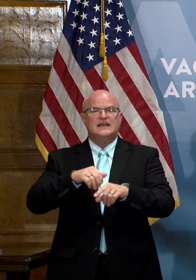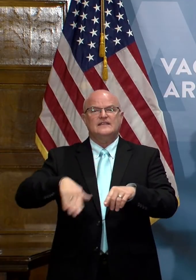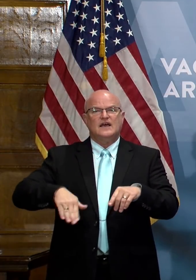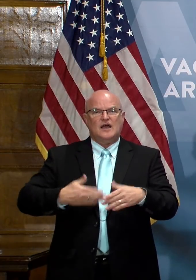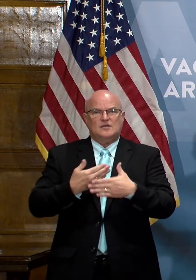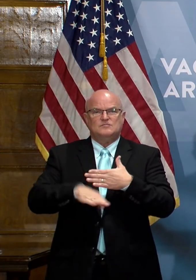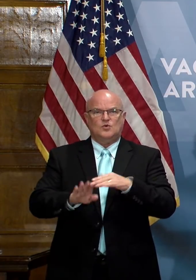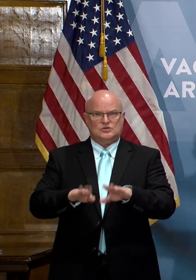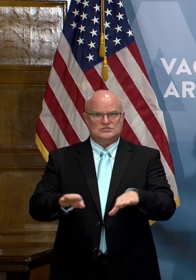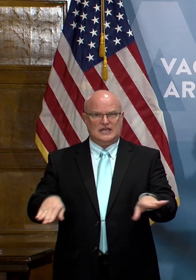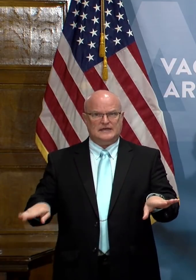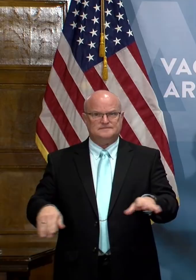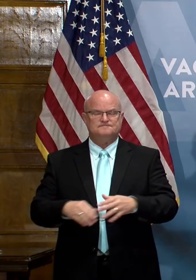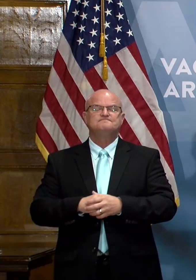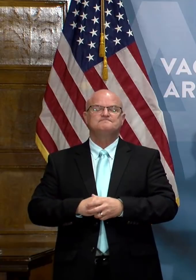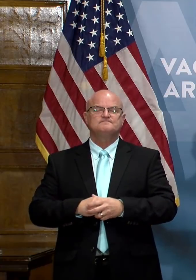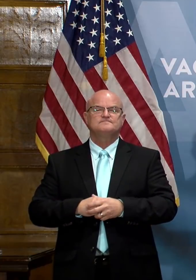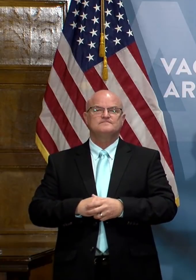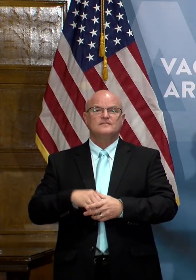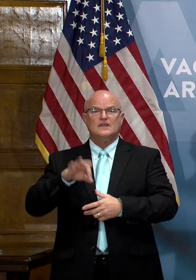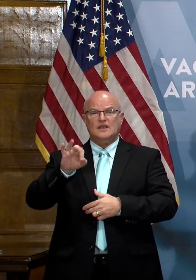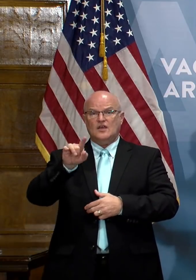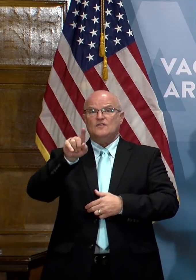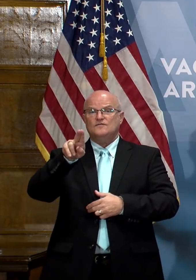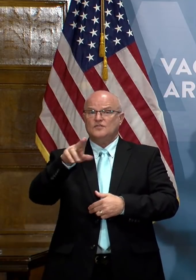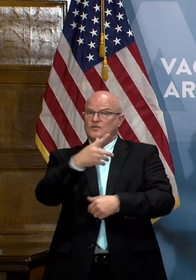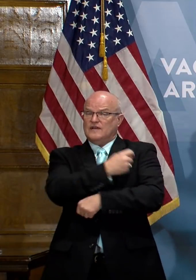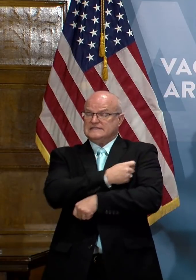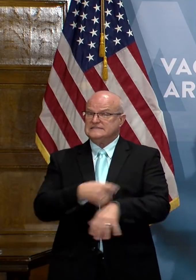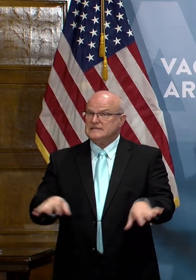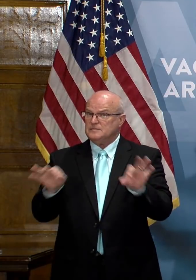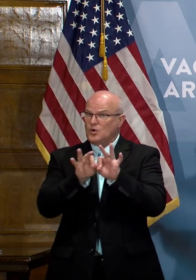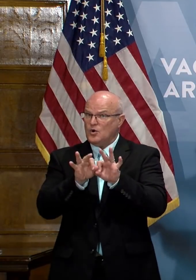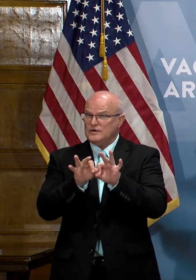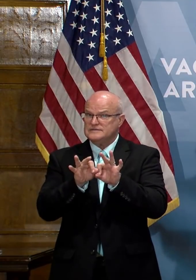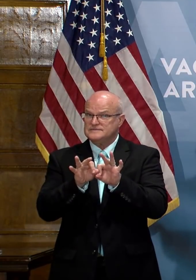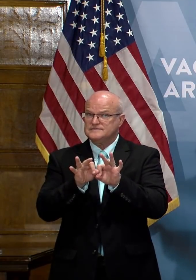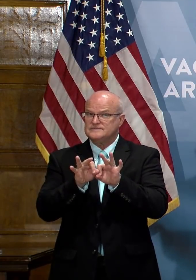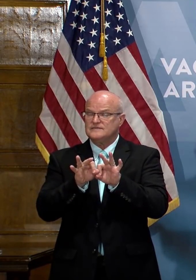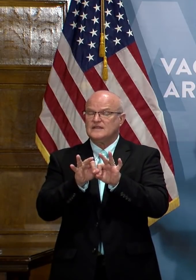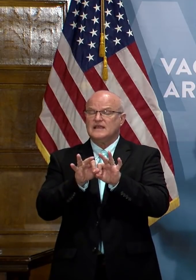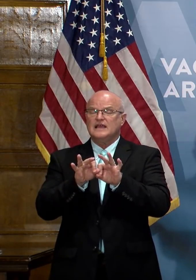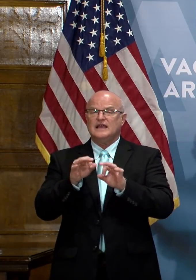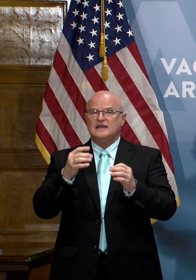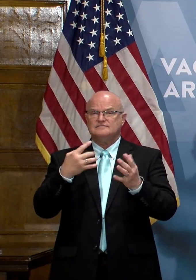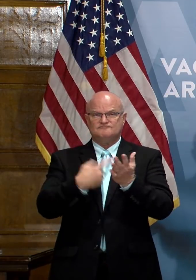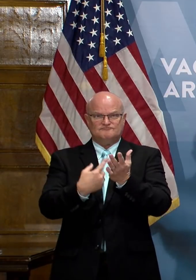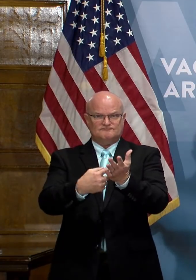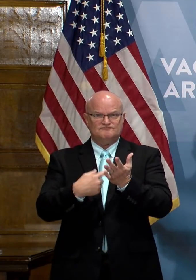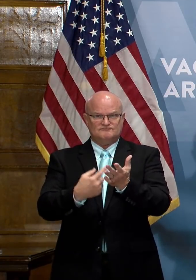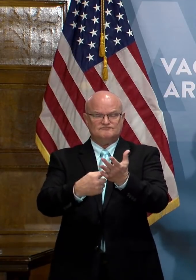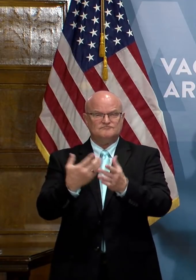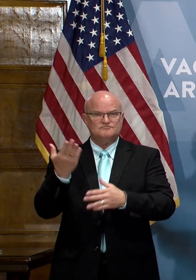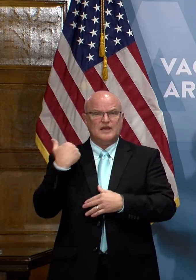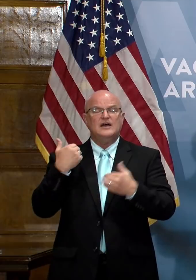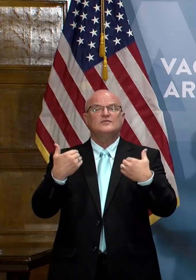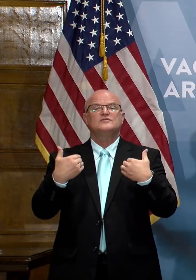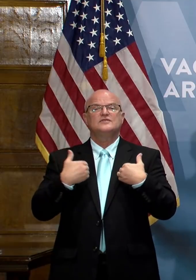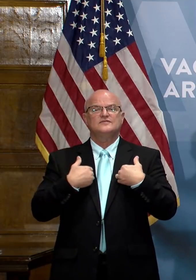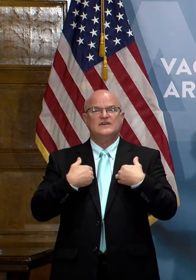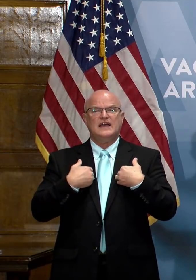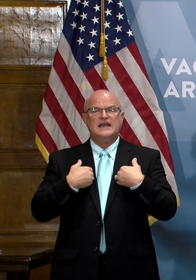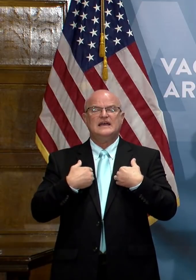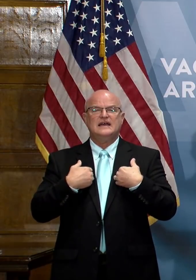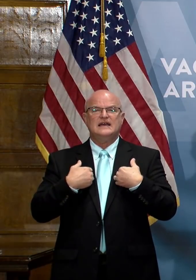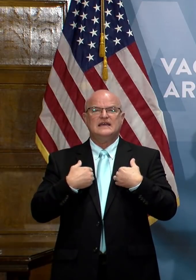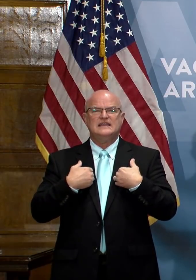child. Flu vaccine is very important this year. As we've talked about in the past, we had a